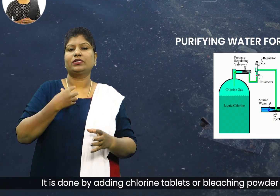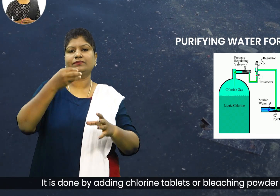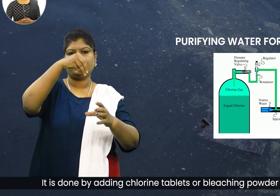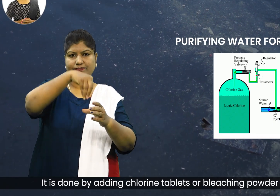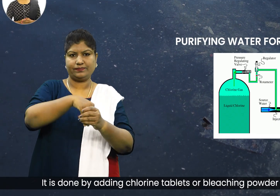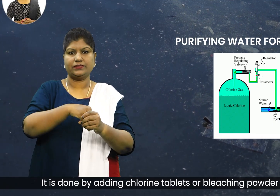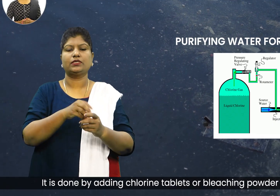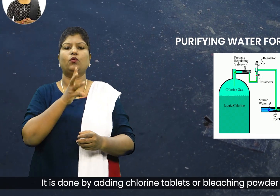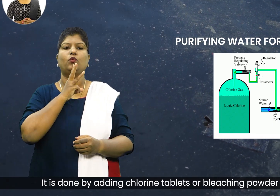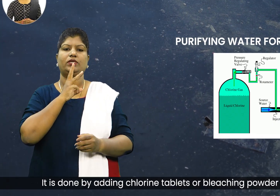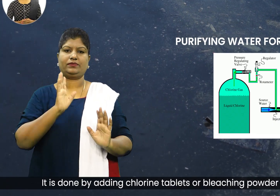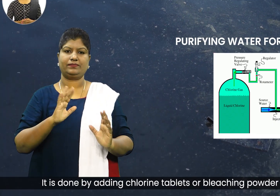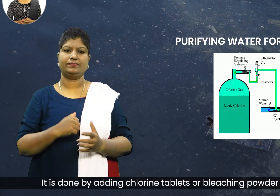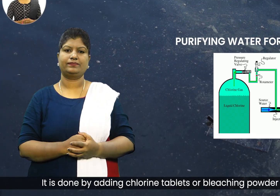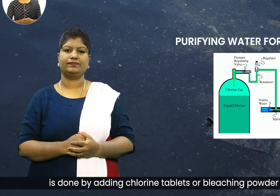water.